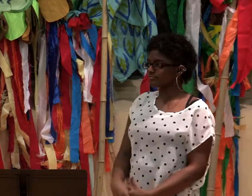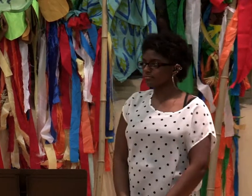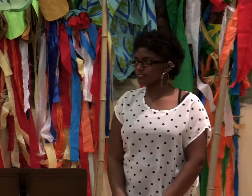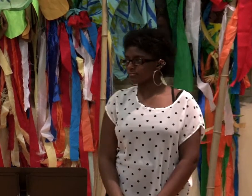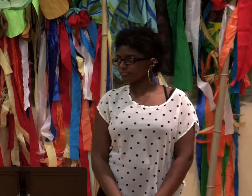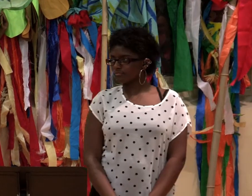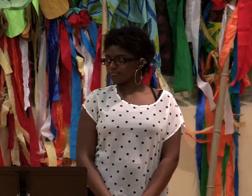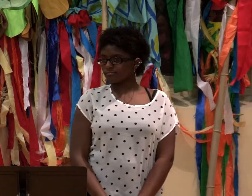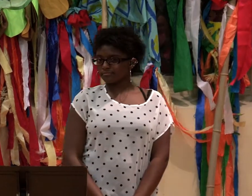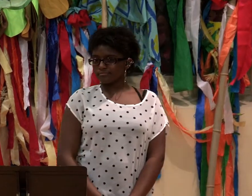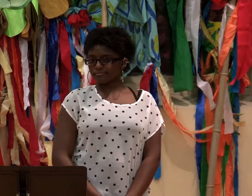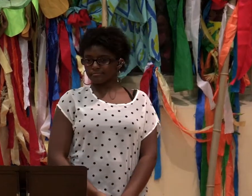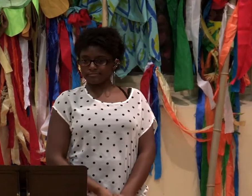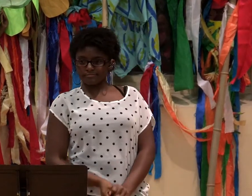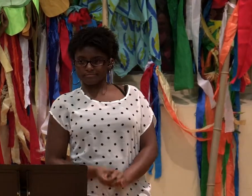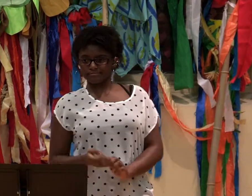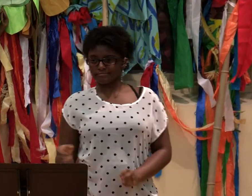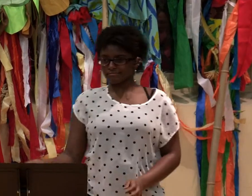go.